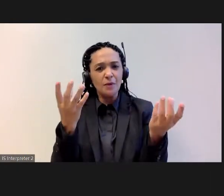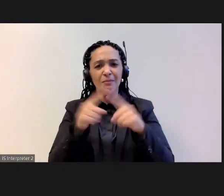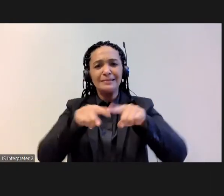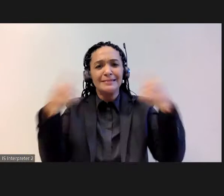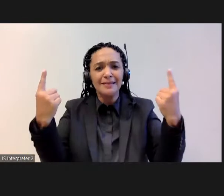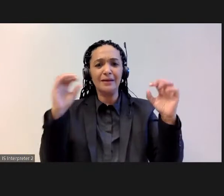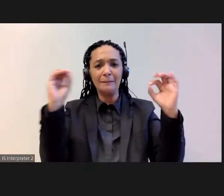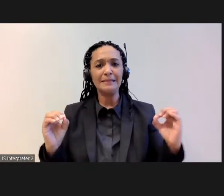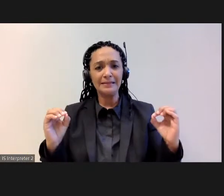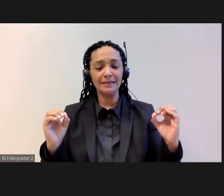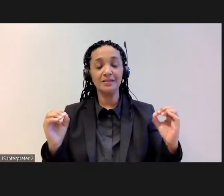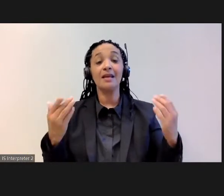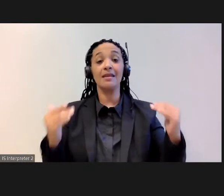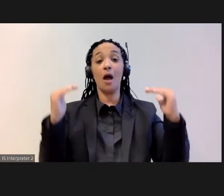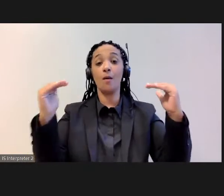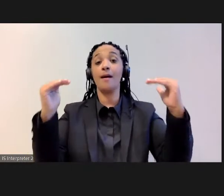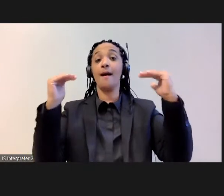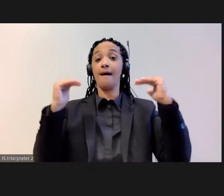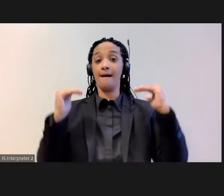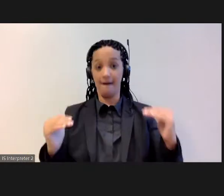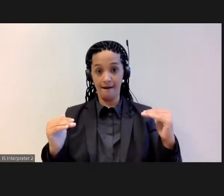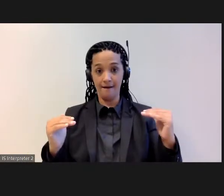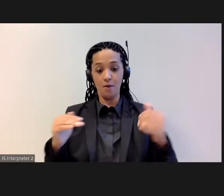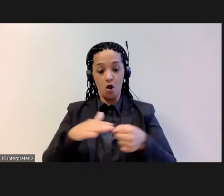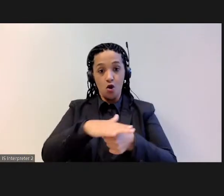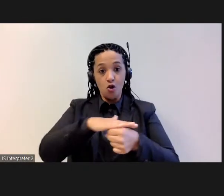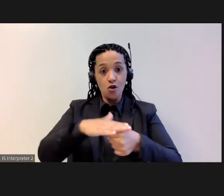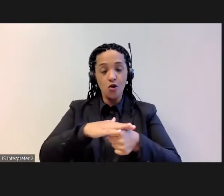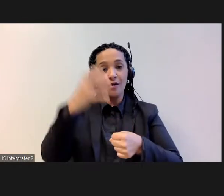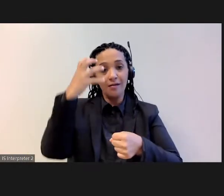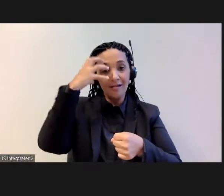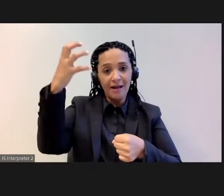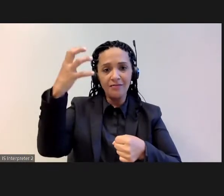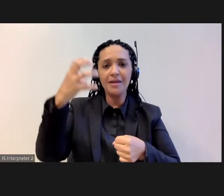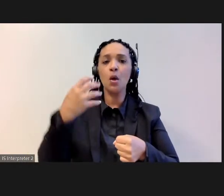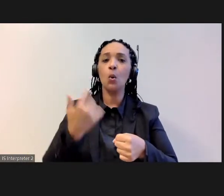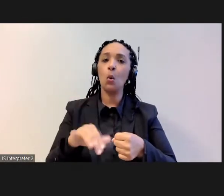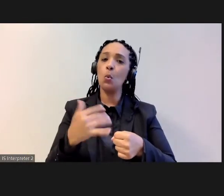lower to the local government authorities, there's a very complete,